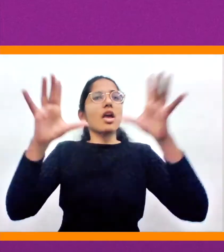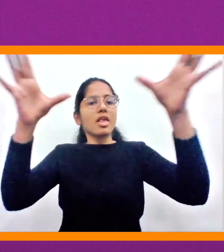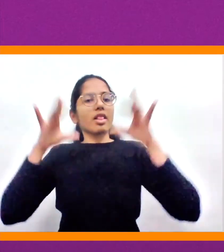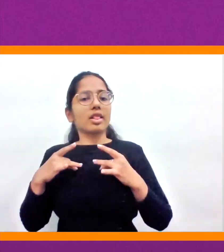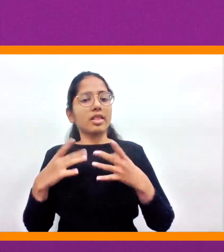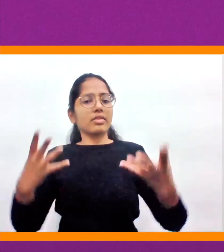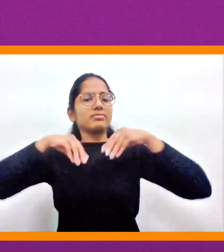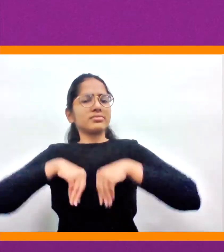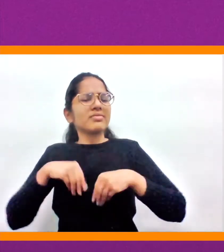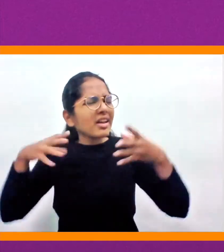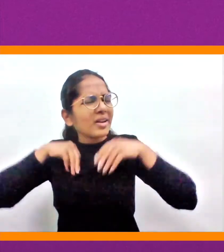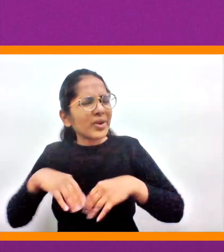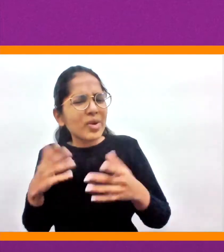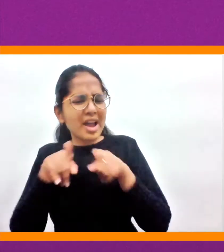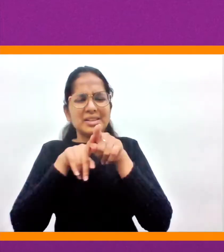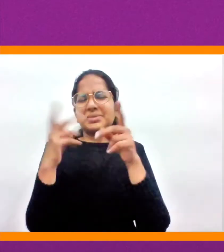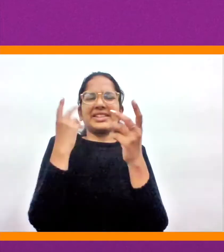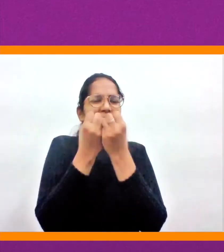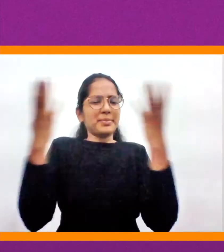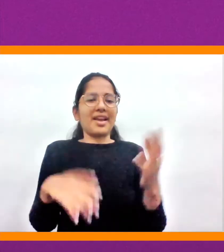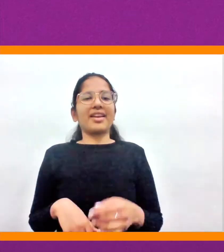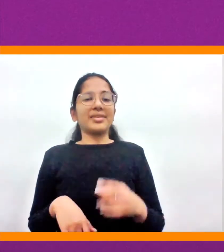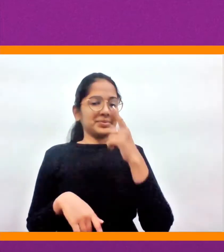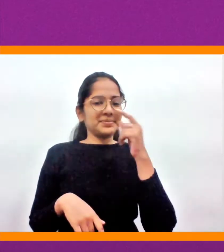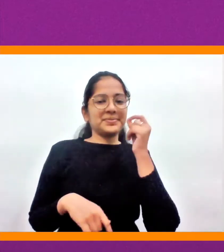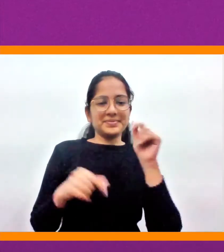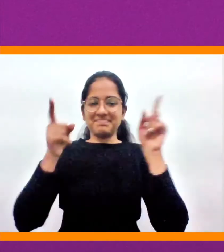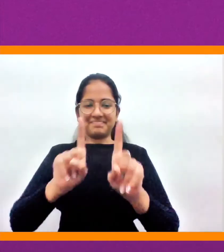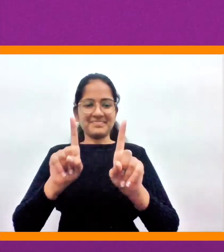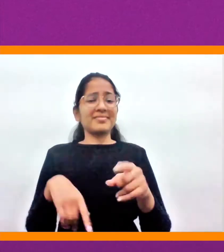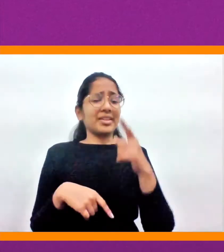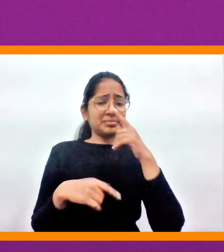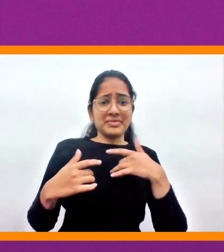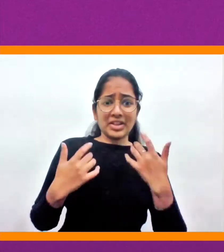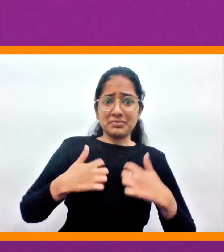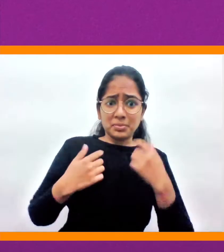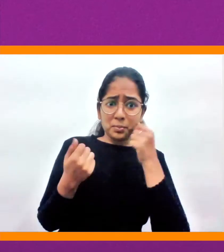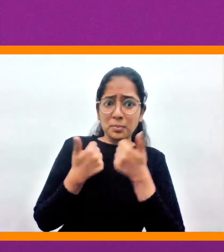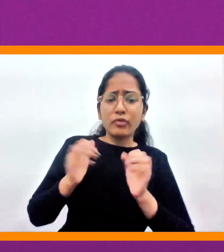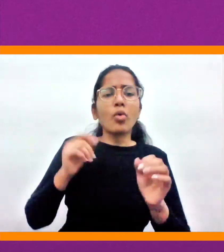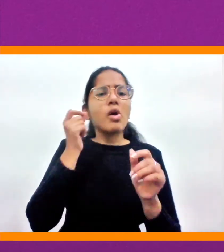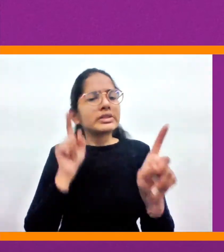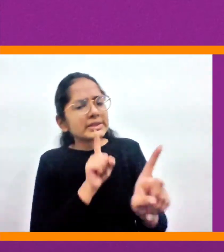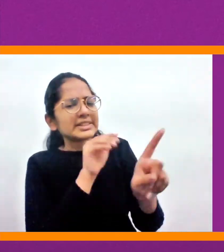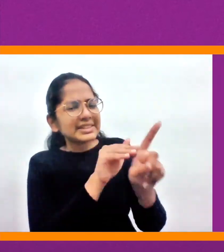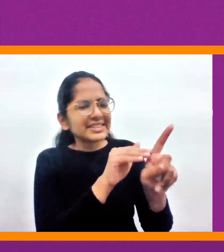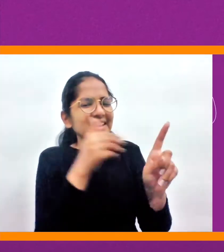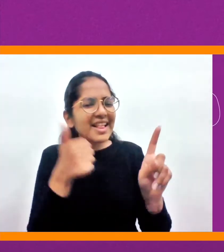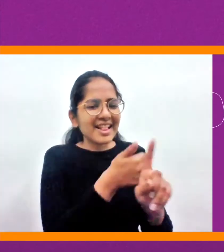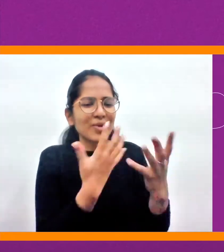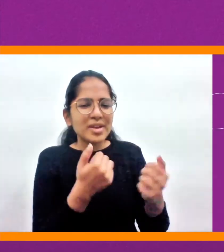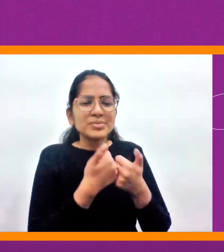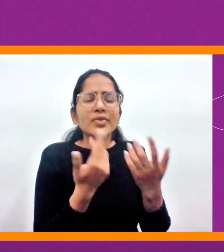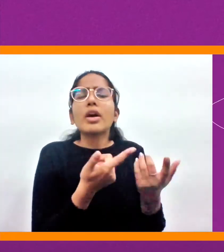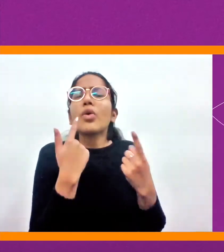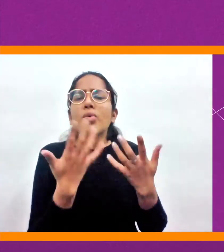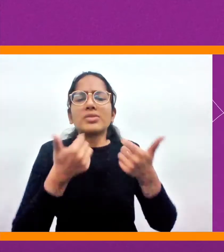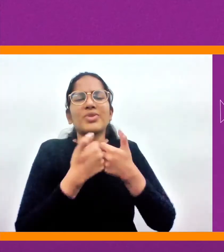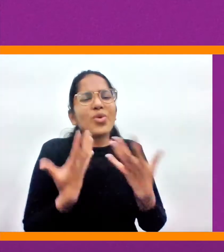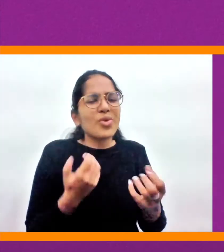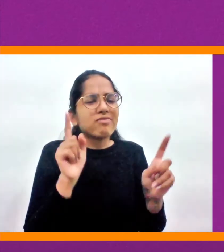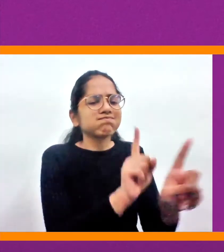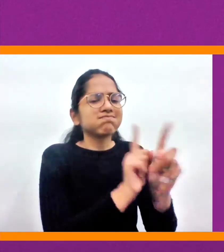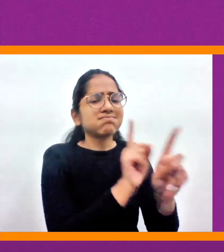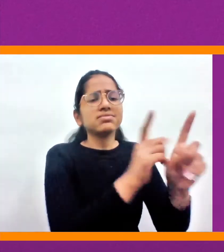advertisements, songs, movies. There's an interesting quote I came across recently which read, "The longer you swim in a